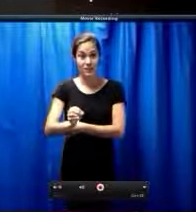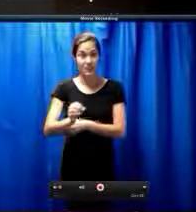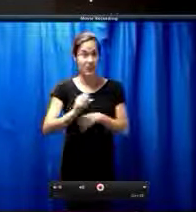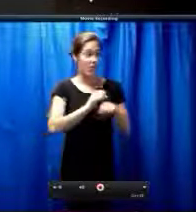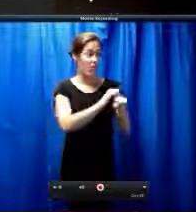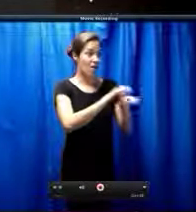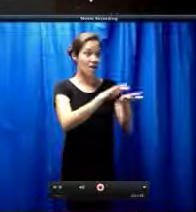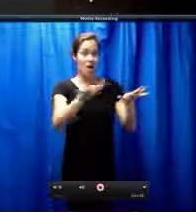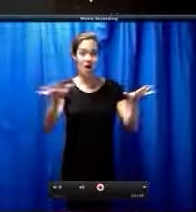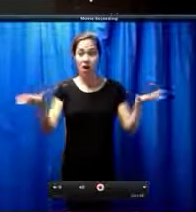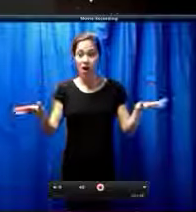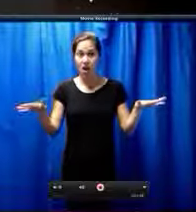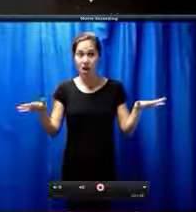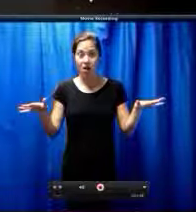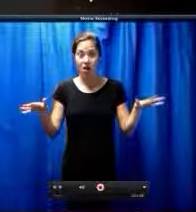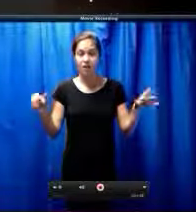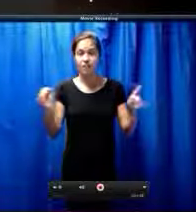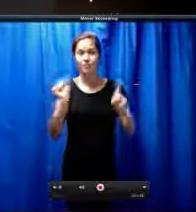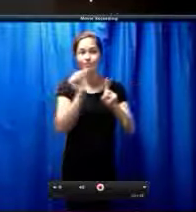HPV at some point.